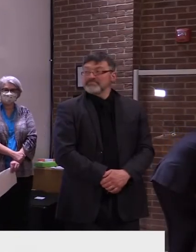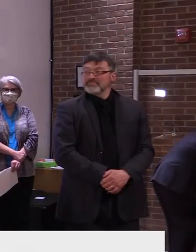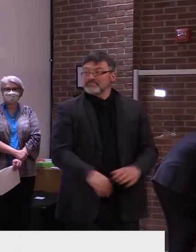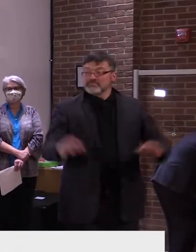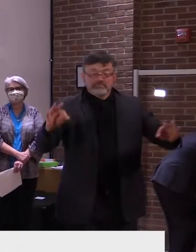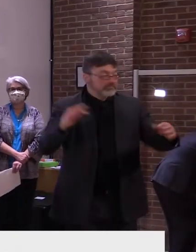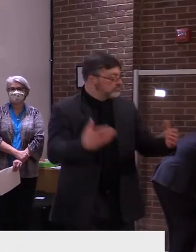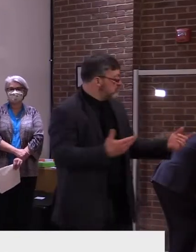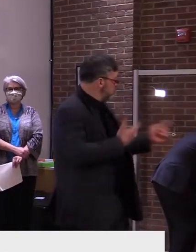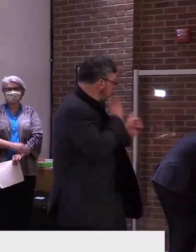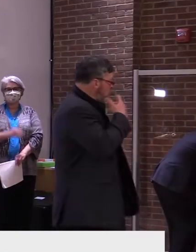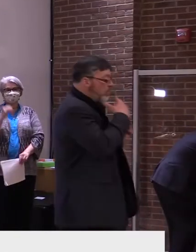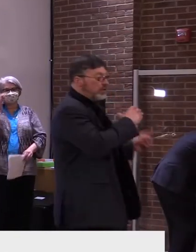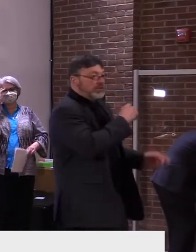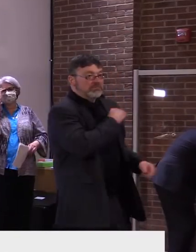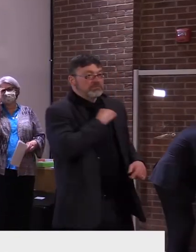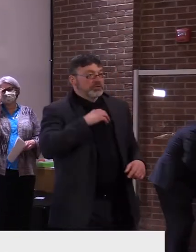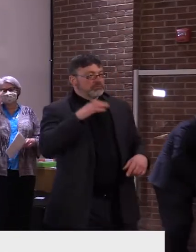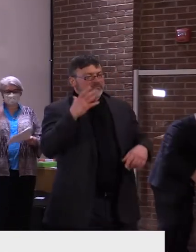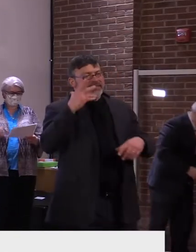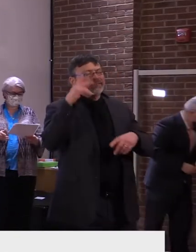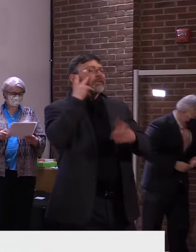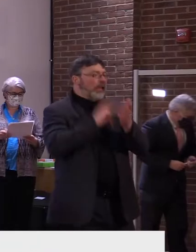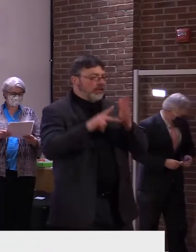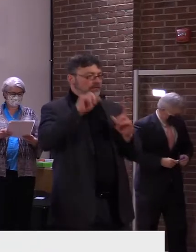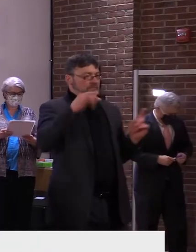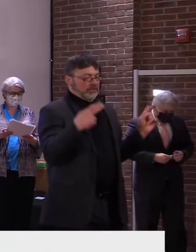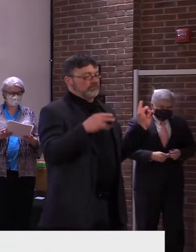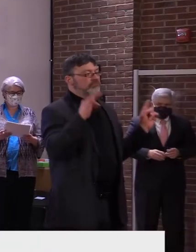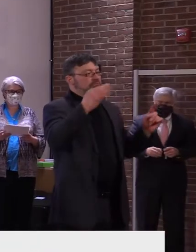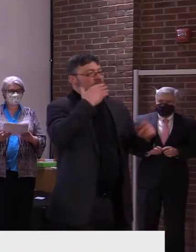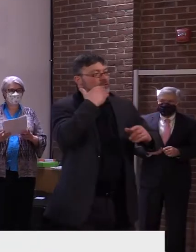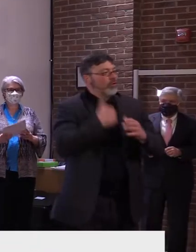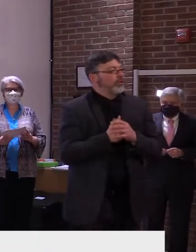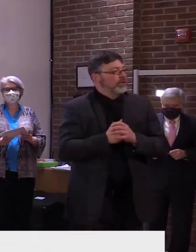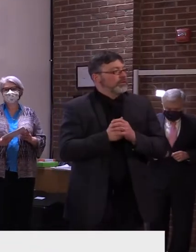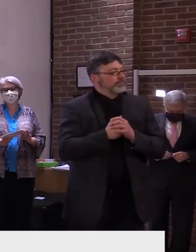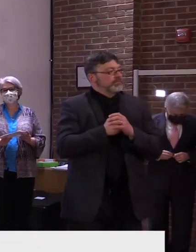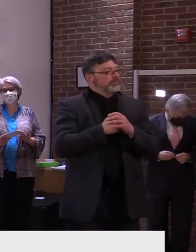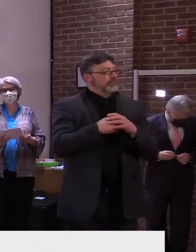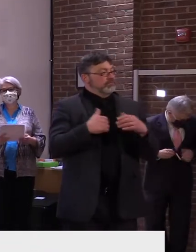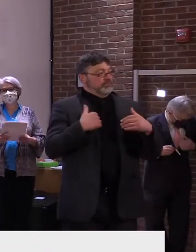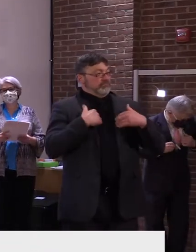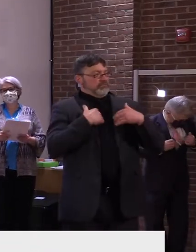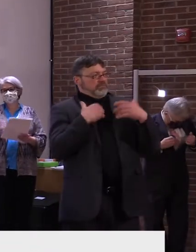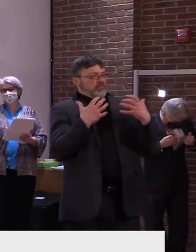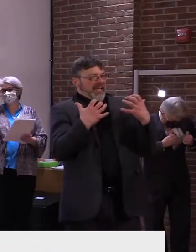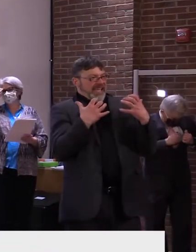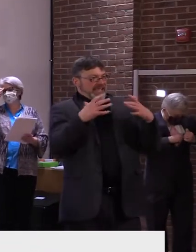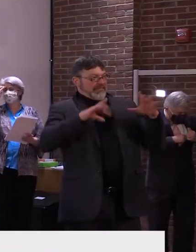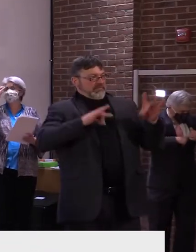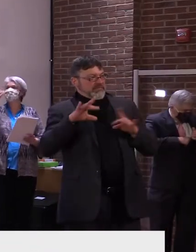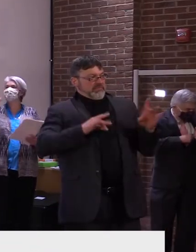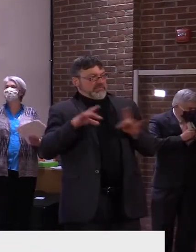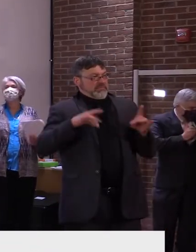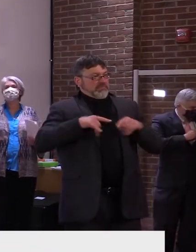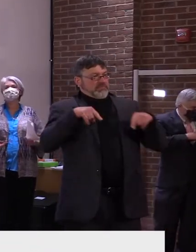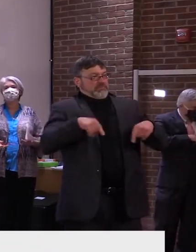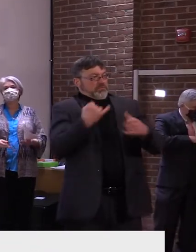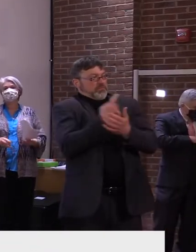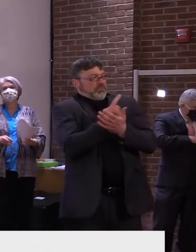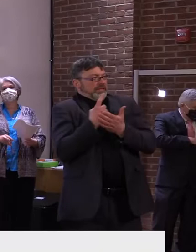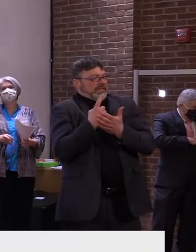Thank you and good morning. Our cases are still within the expected range this week, anywhere from the 50s to